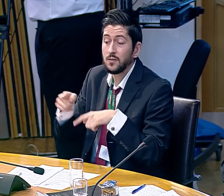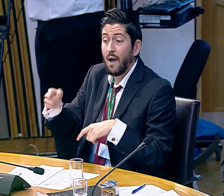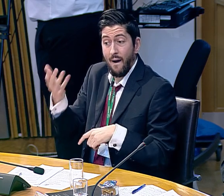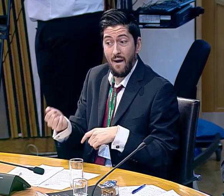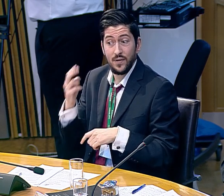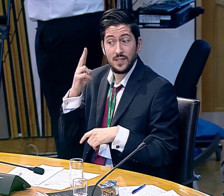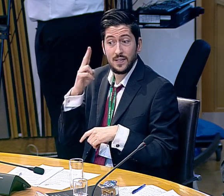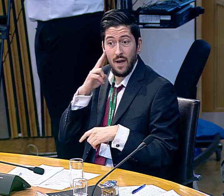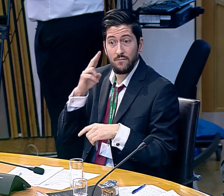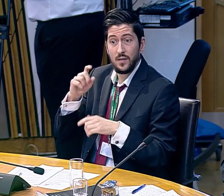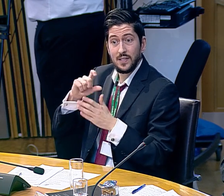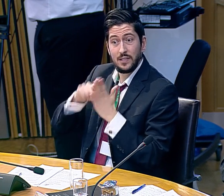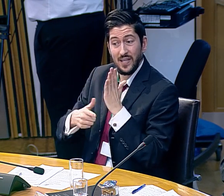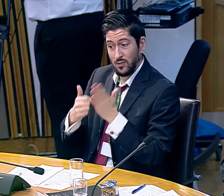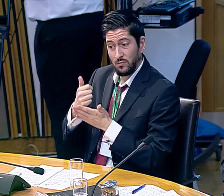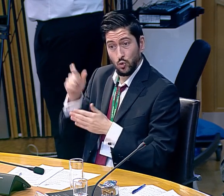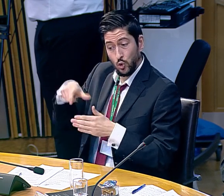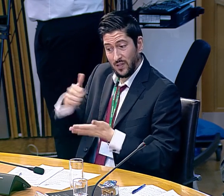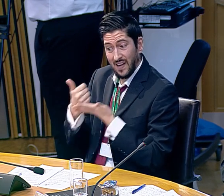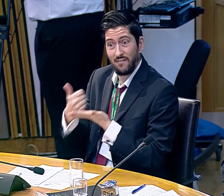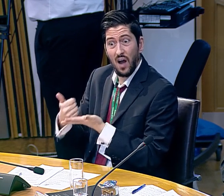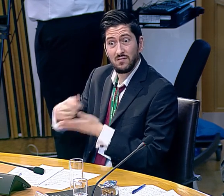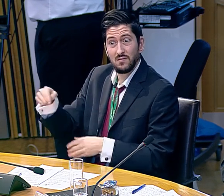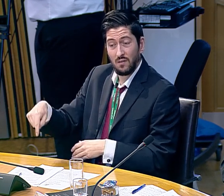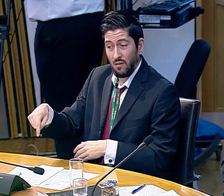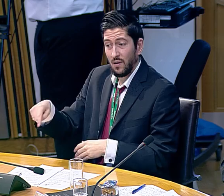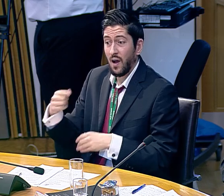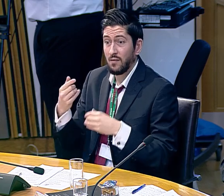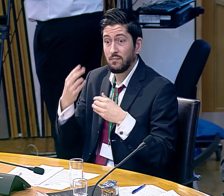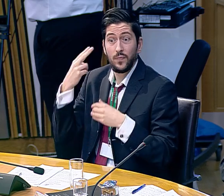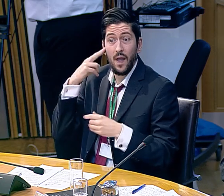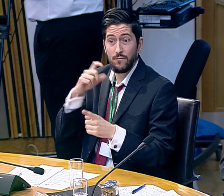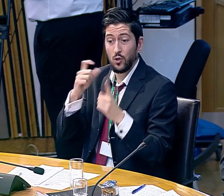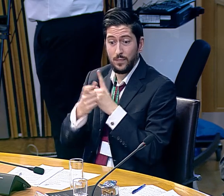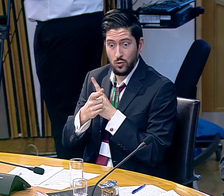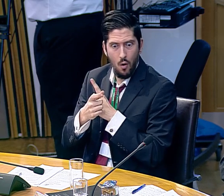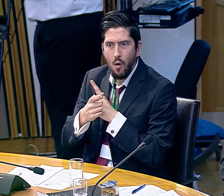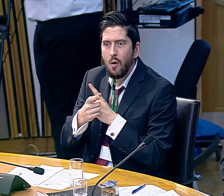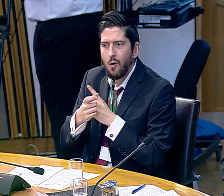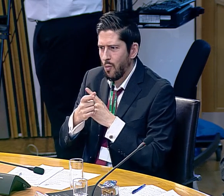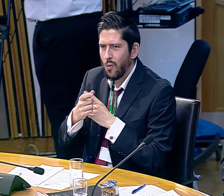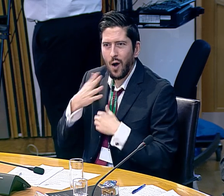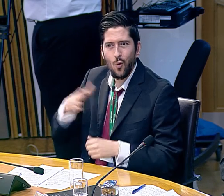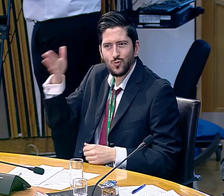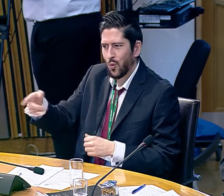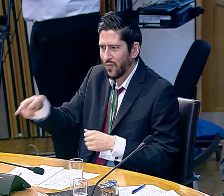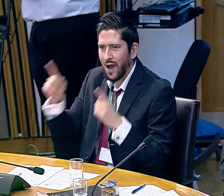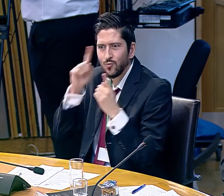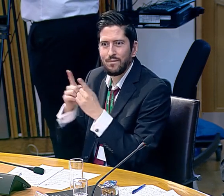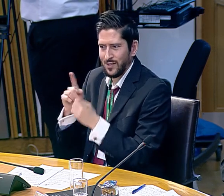very attractive, or much more attractive to them, to want to aspire to attending those universities. You know,